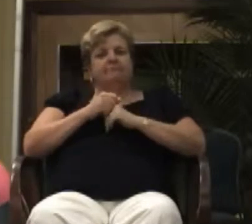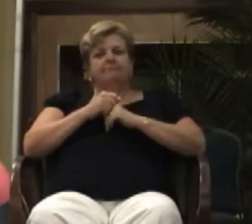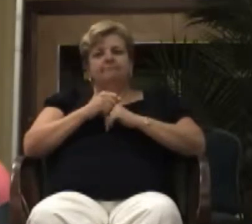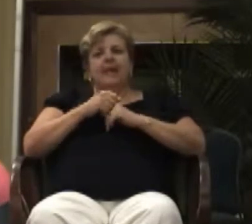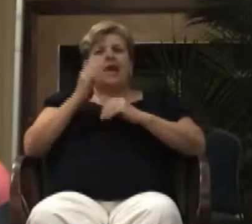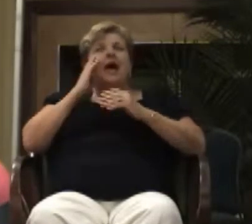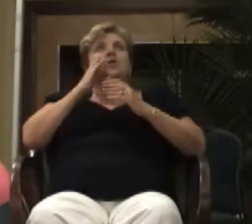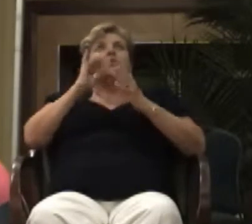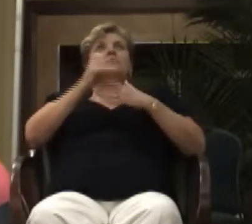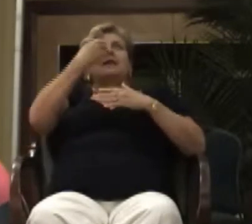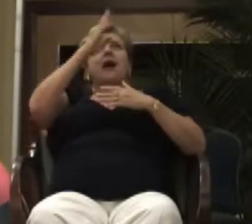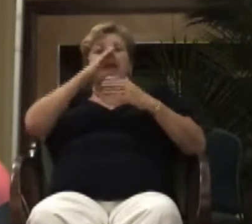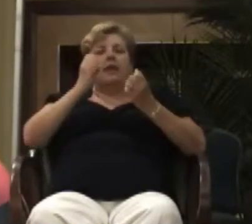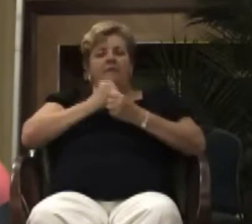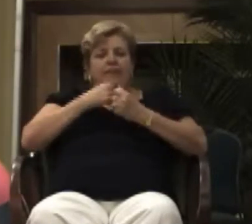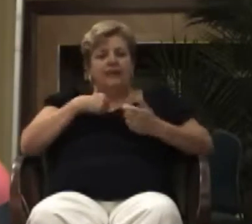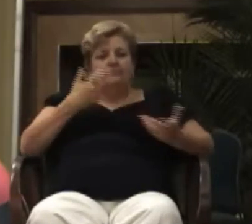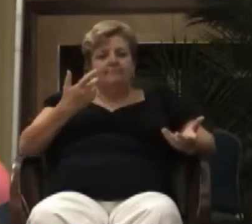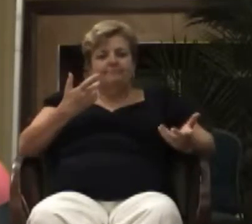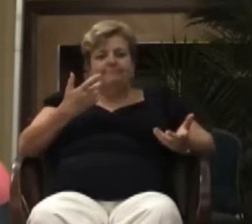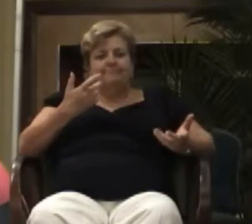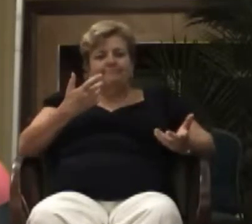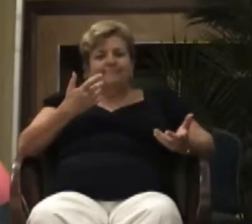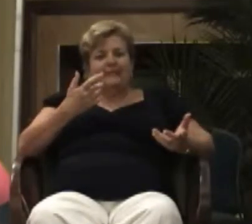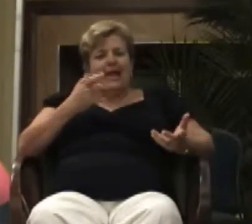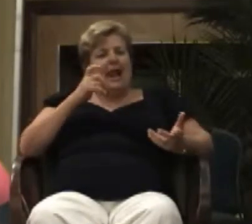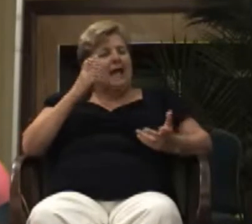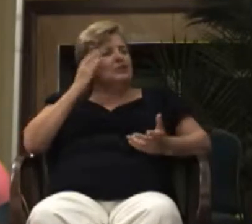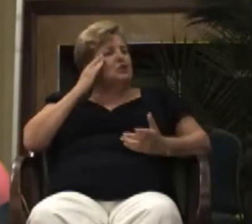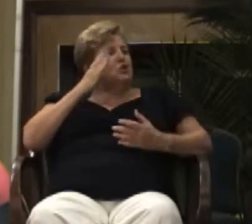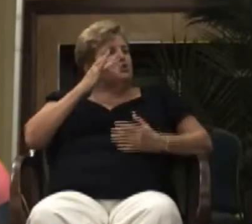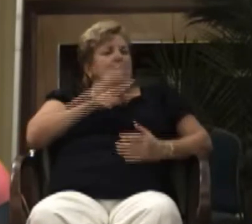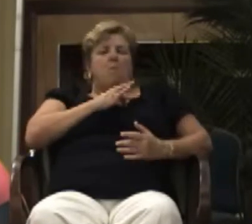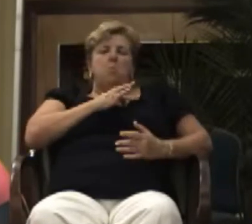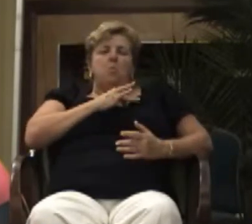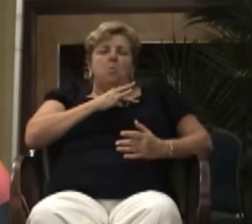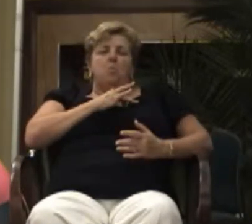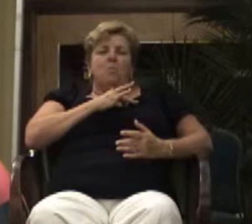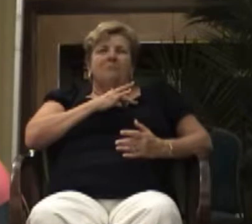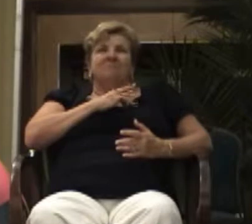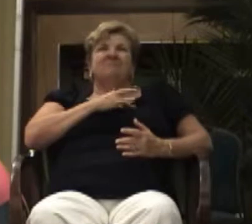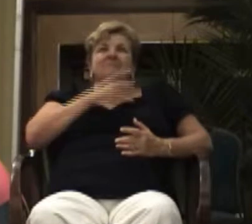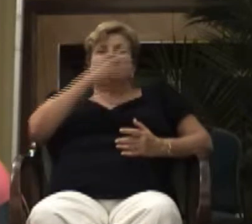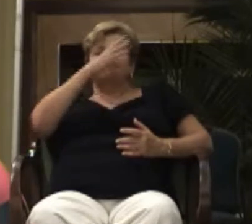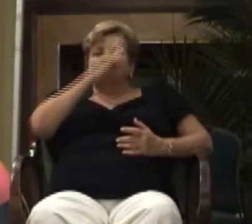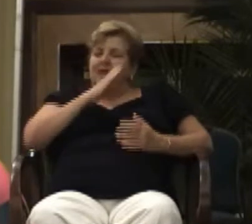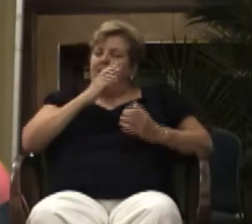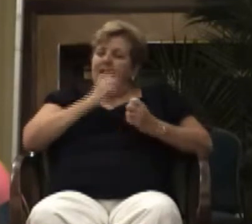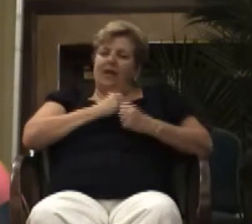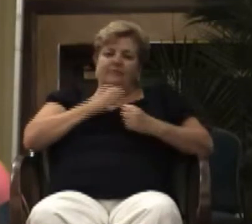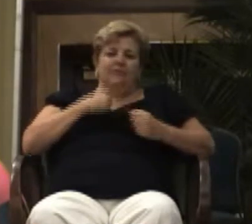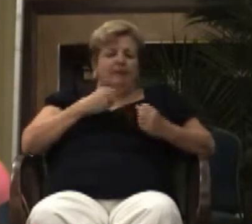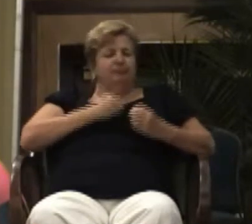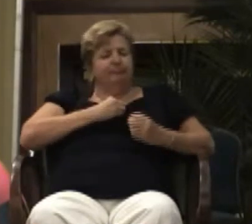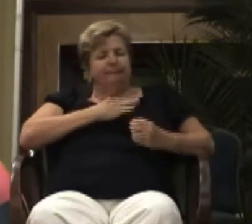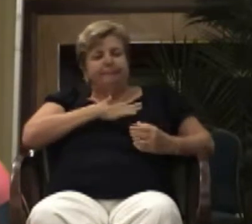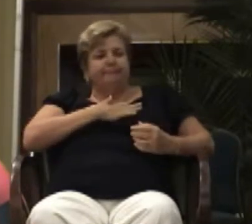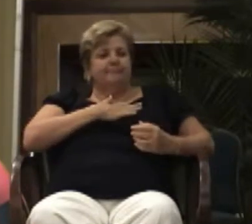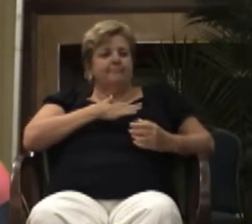loved me. I knew it down to my core that God loved me. And I got it from there, and as we were going back home, I said, "God, if you just let